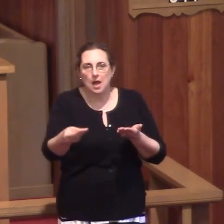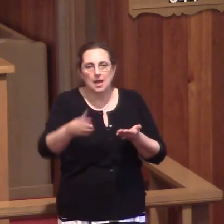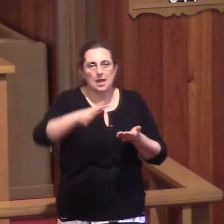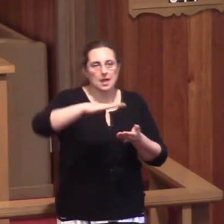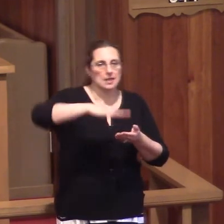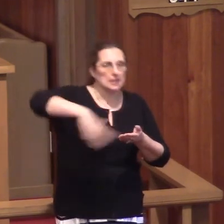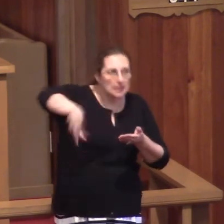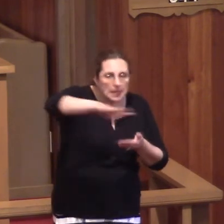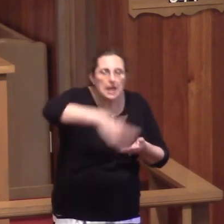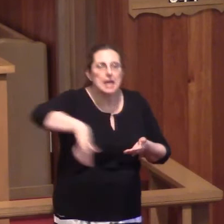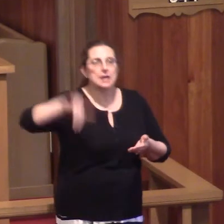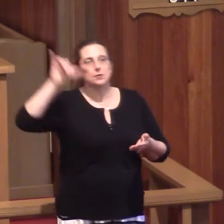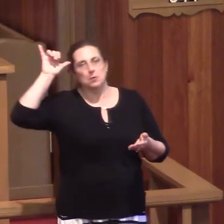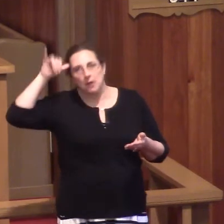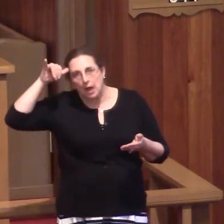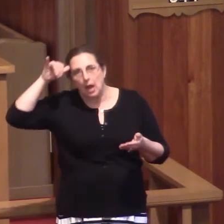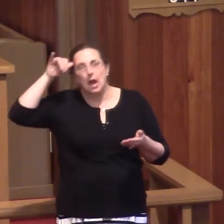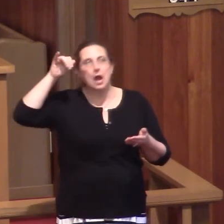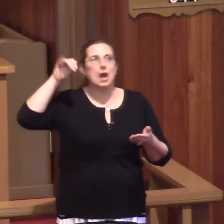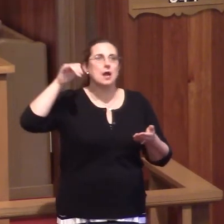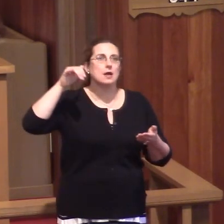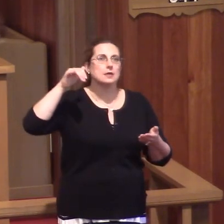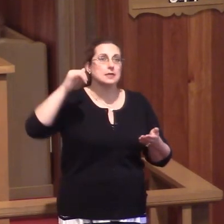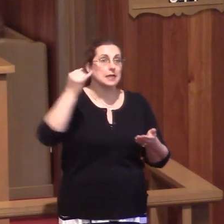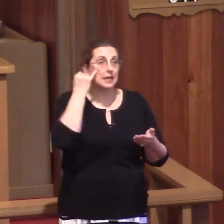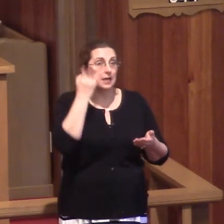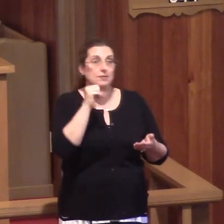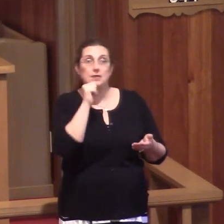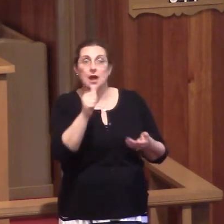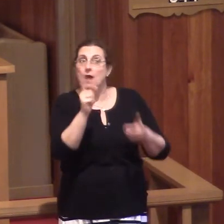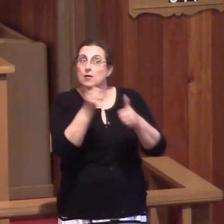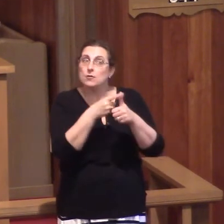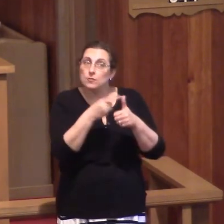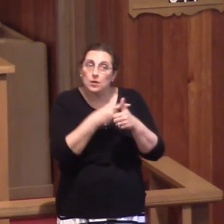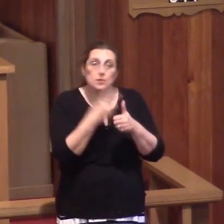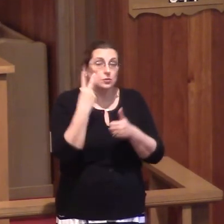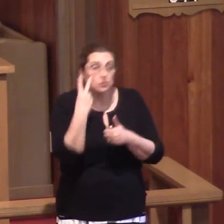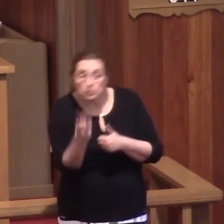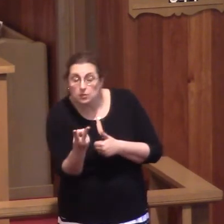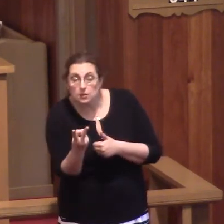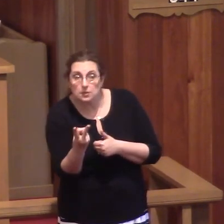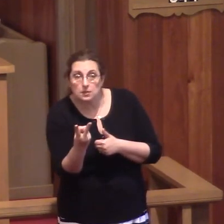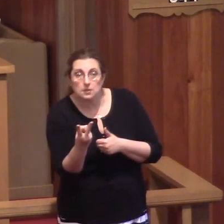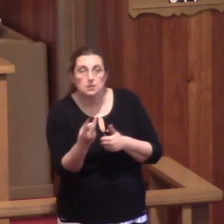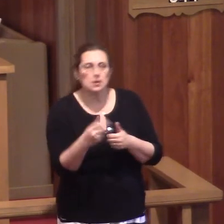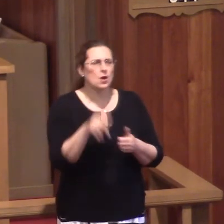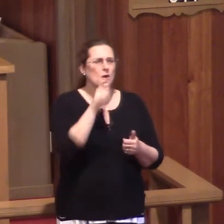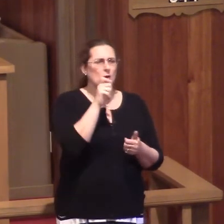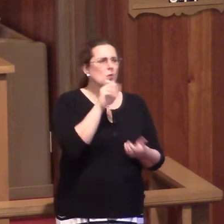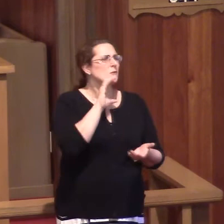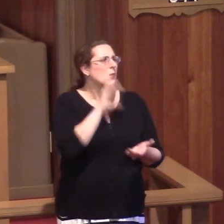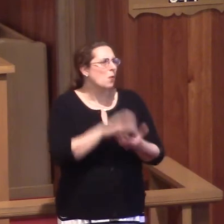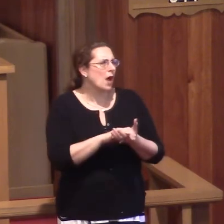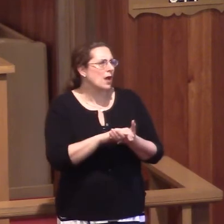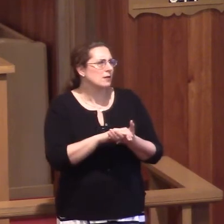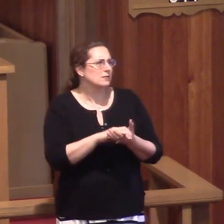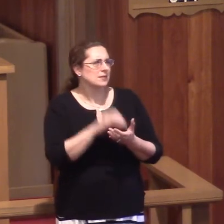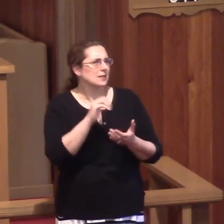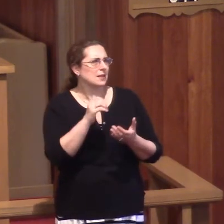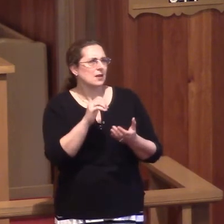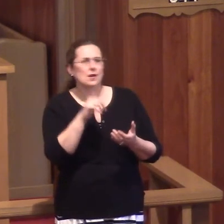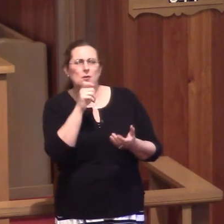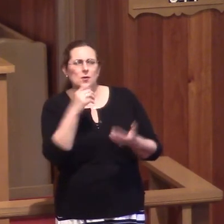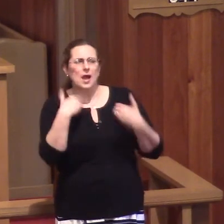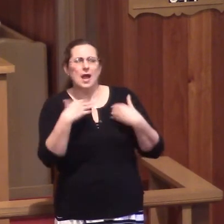of land Or cattle Without first Examining it. And whose wife Doesn't love A big fancy